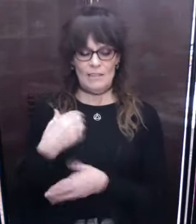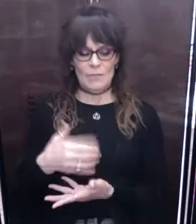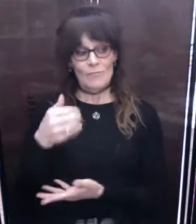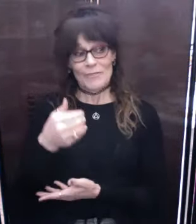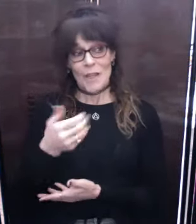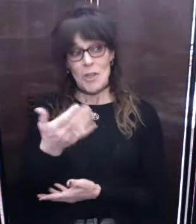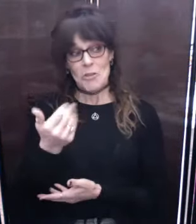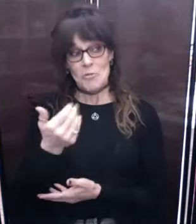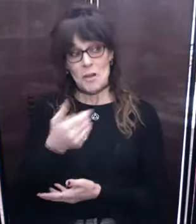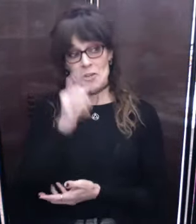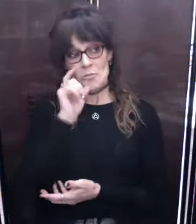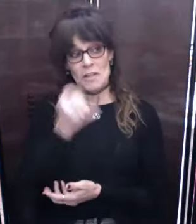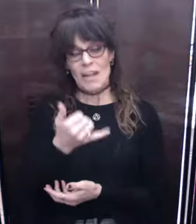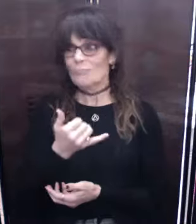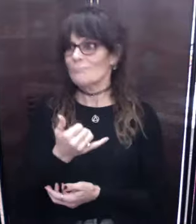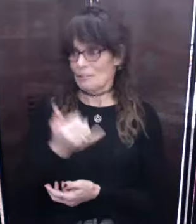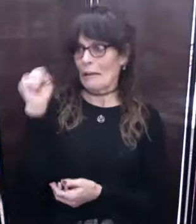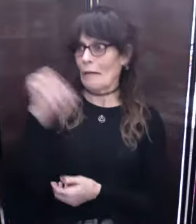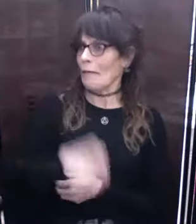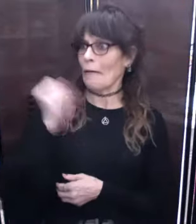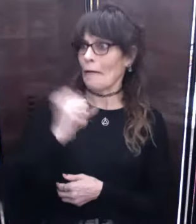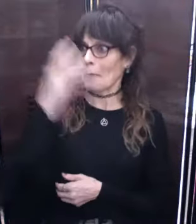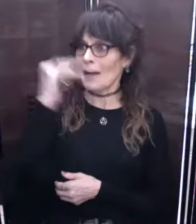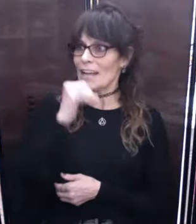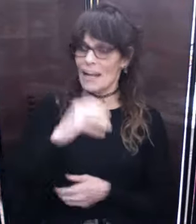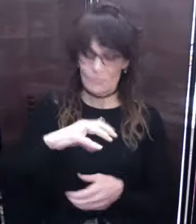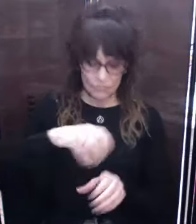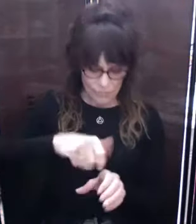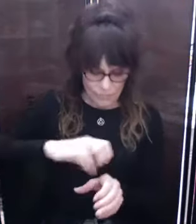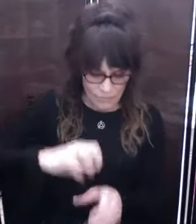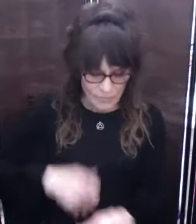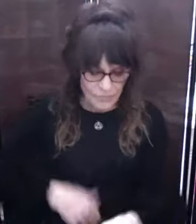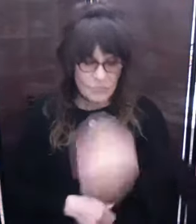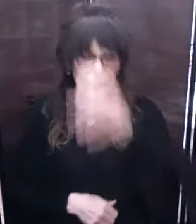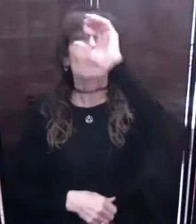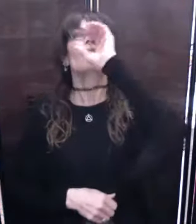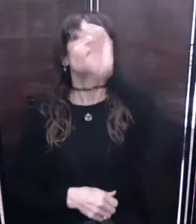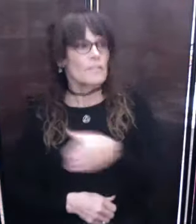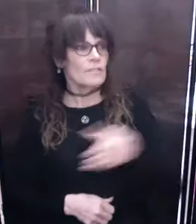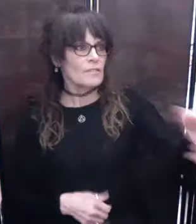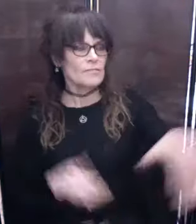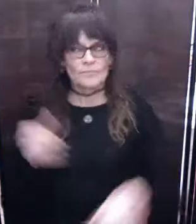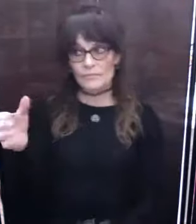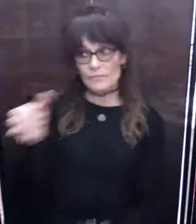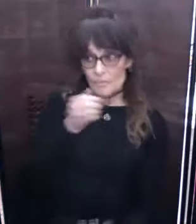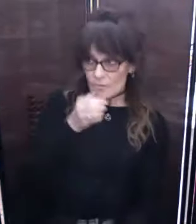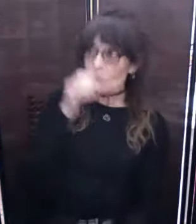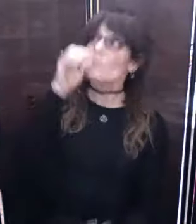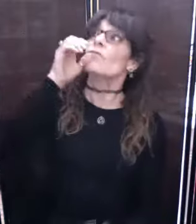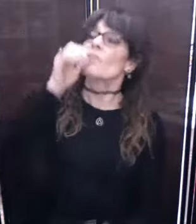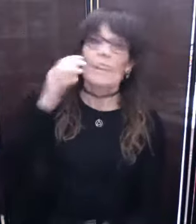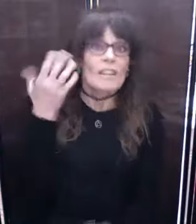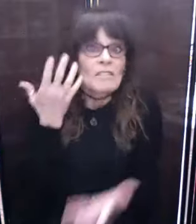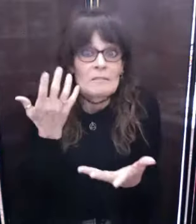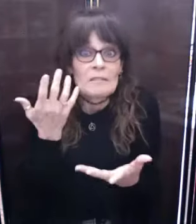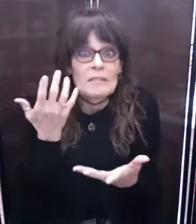now?" And I thought, yeah, why not? And he screwed the cap off and he took a slug and handed it to me, and I took a slug, and that's all we were going to do. That was the plan, right? Just